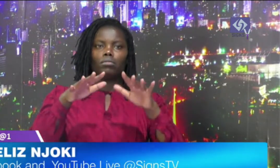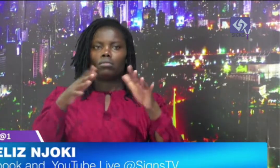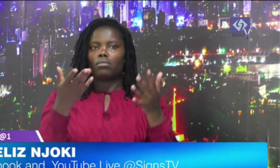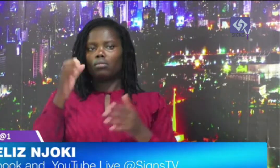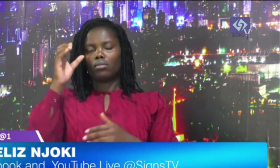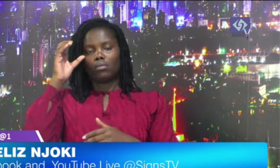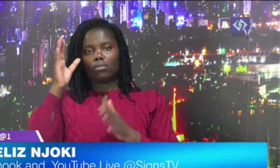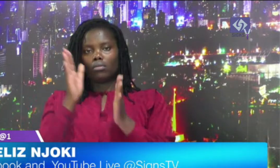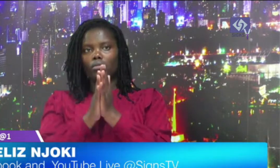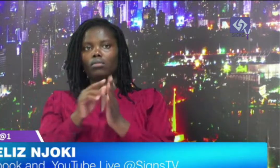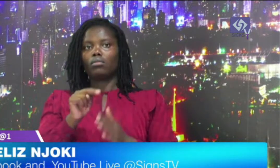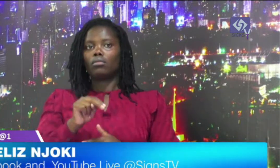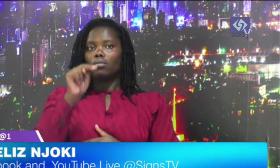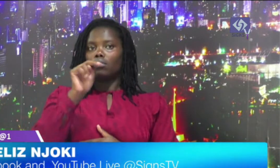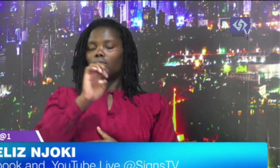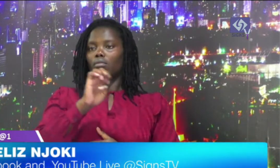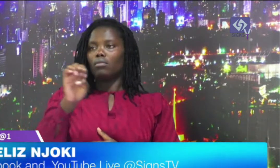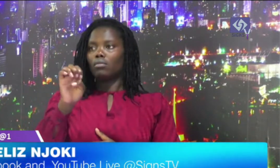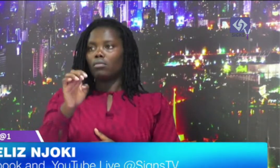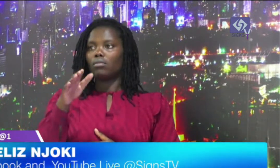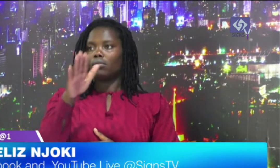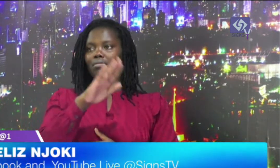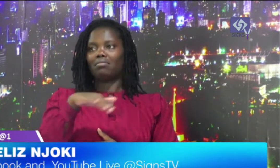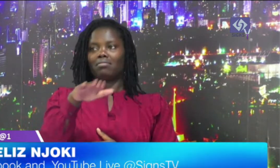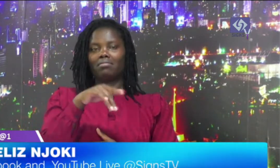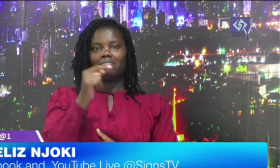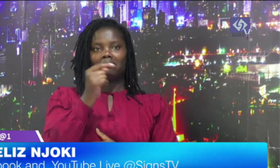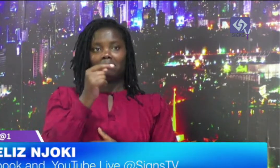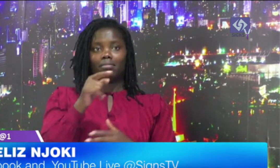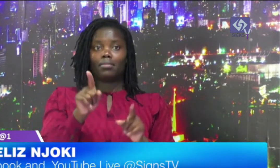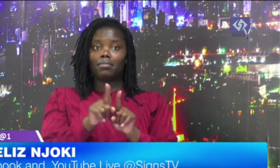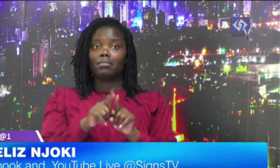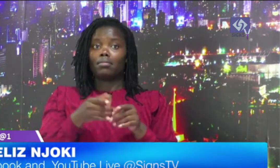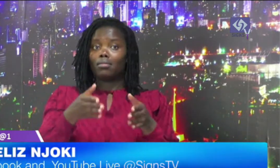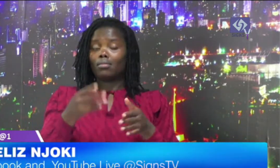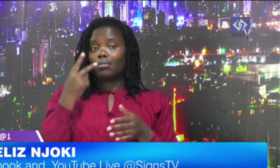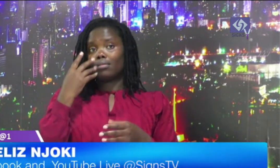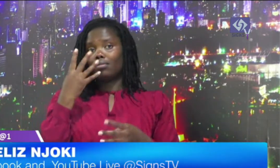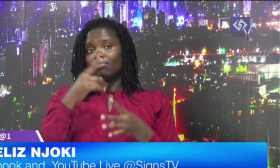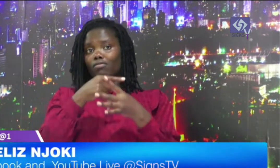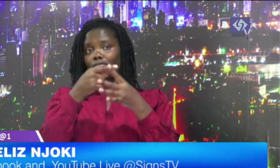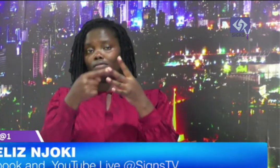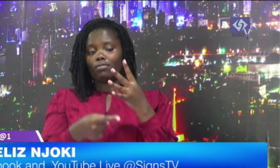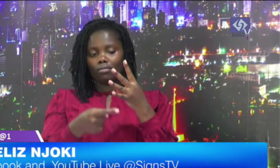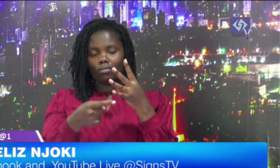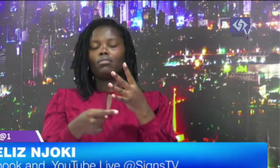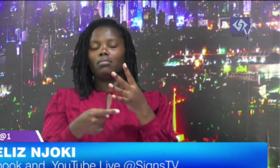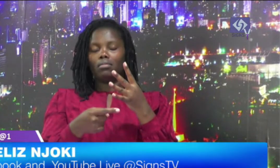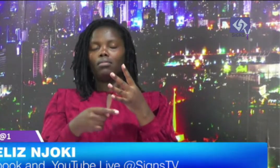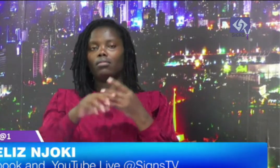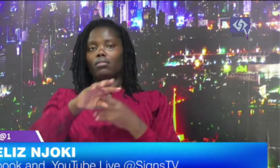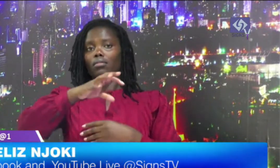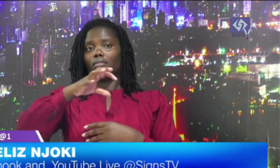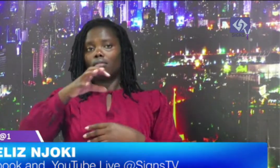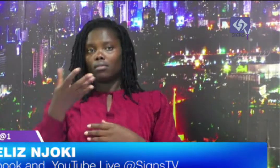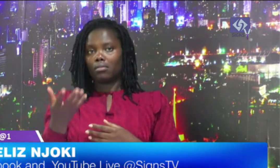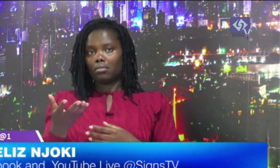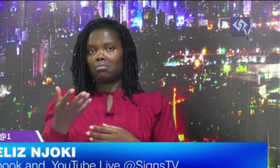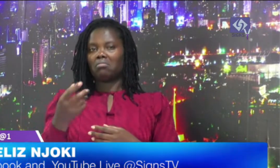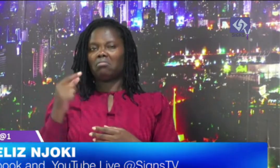Nino in coast and northern eastern regions. Currently, 4 counties, Tana